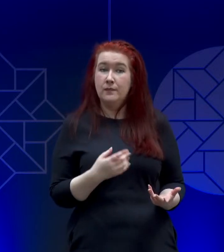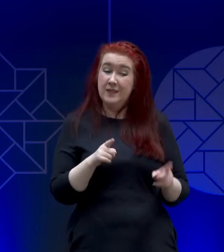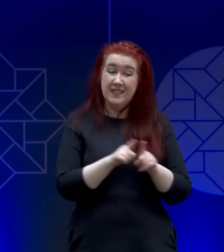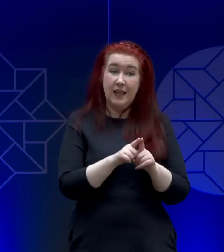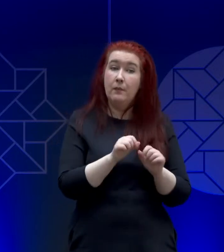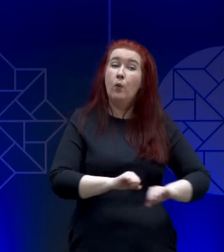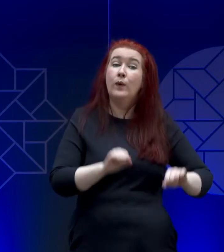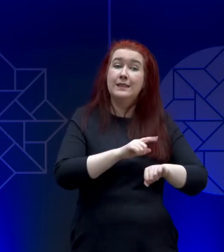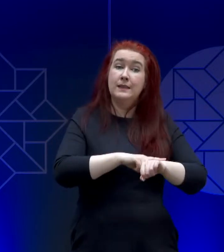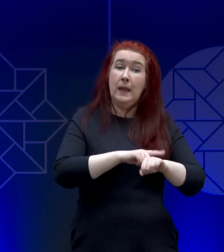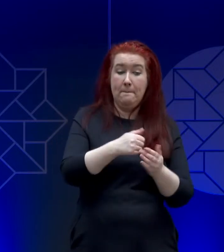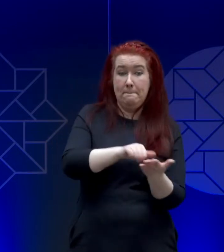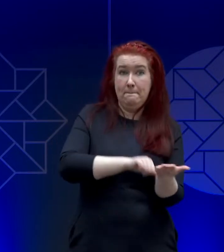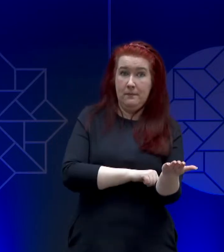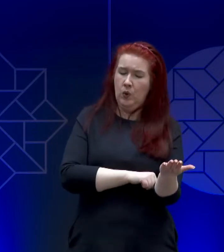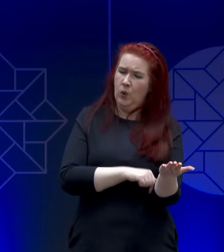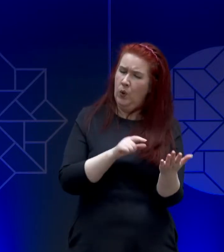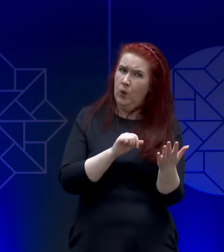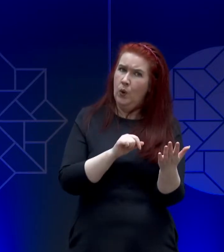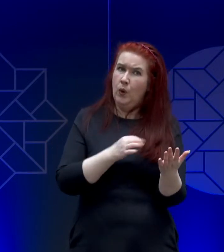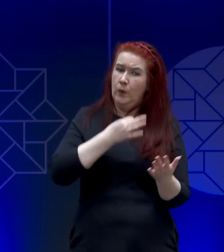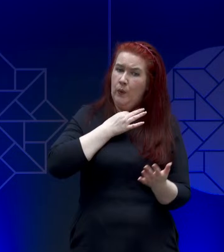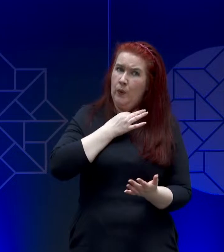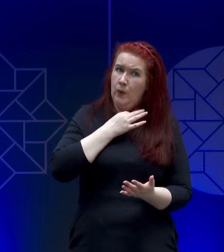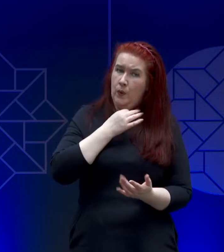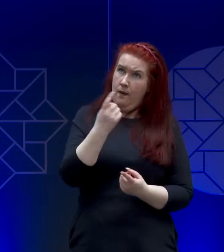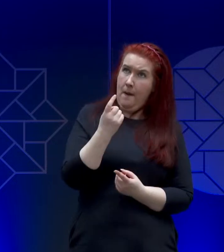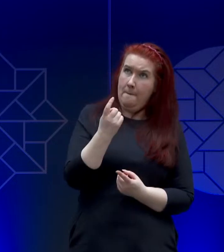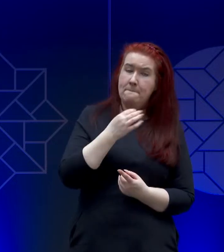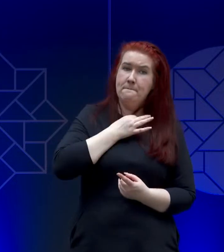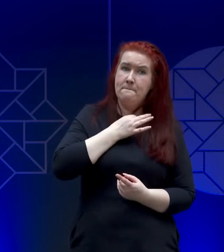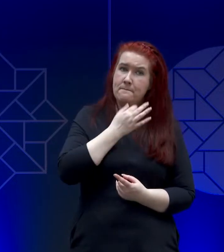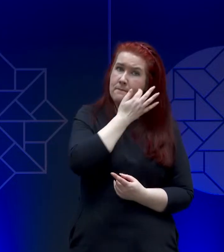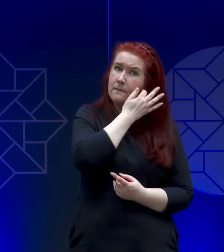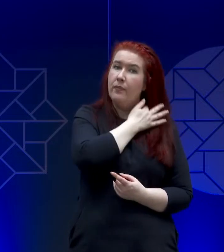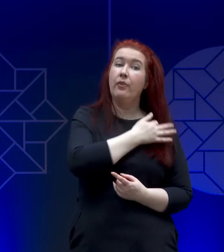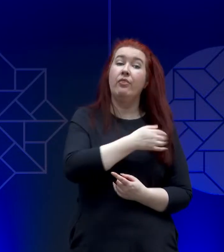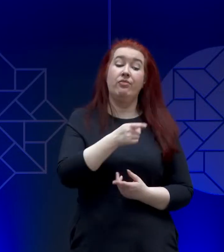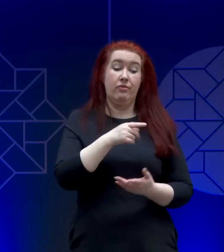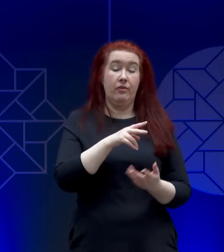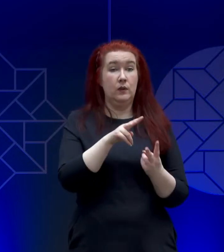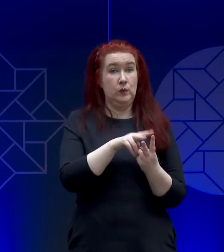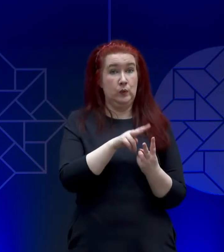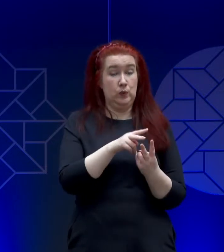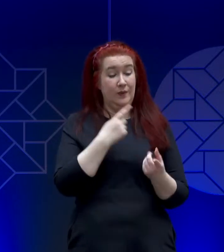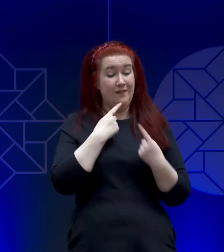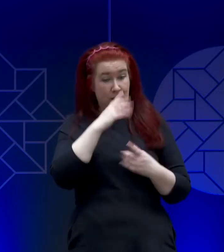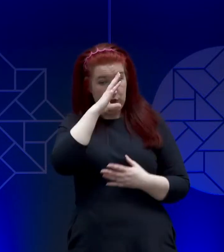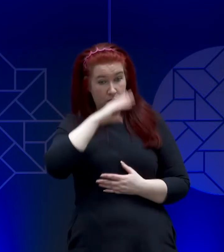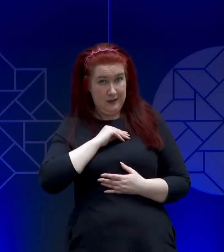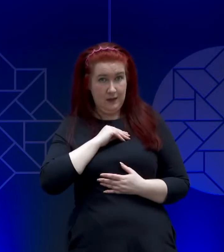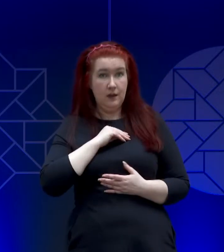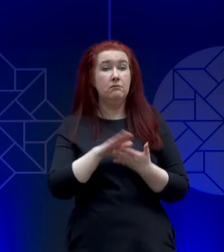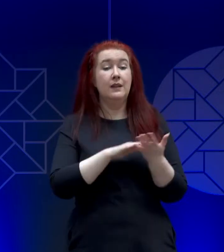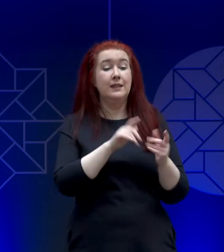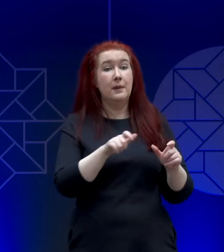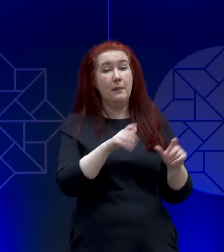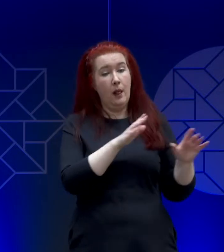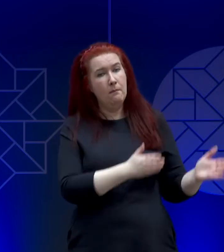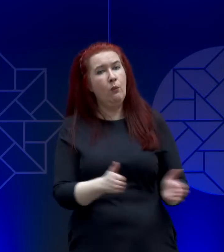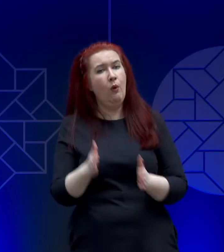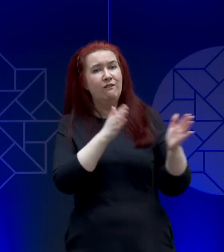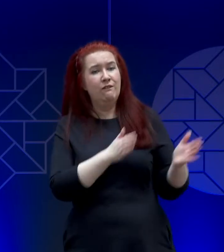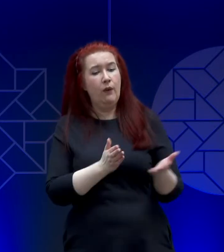way. Both these delays tell us that the flow of people through the health system is not happening as it